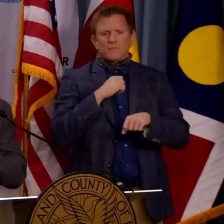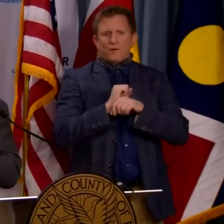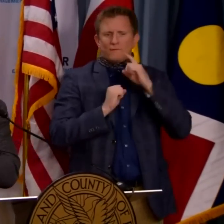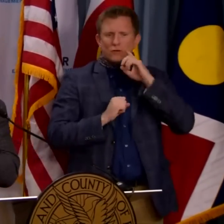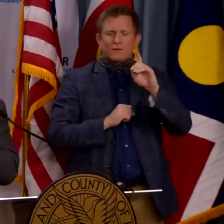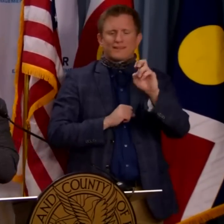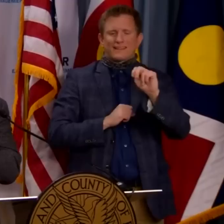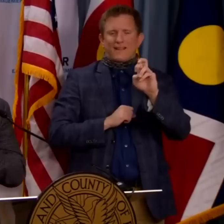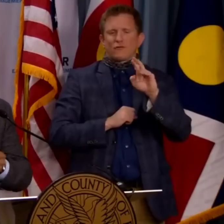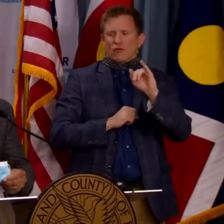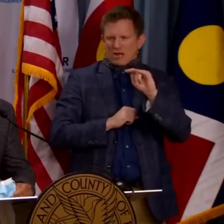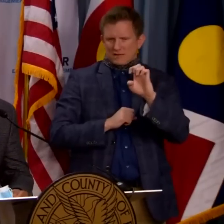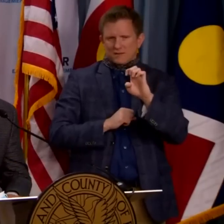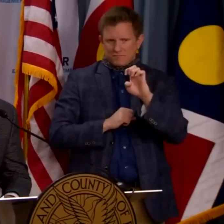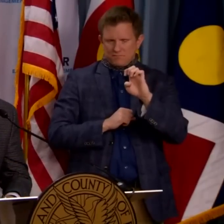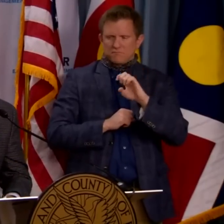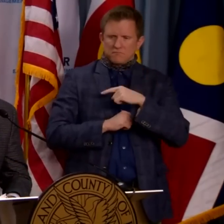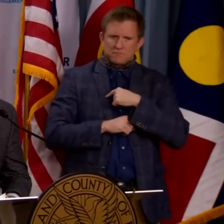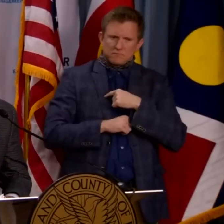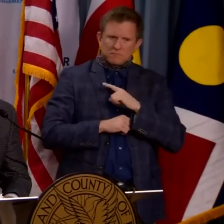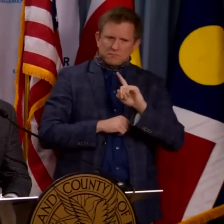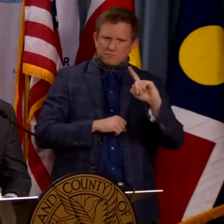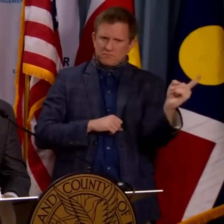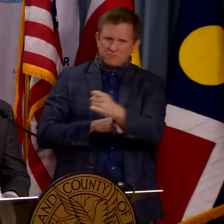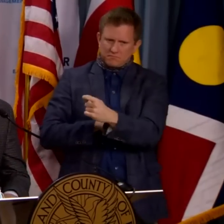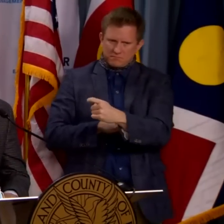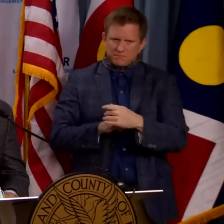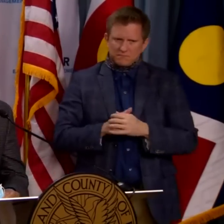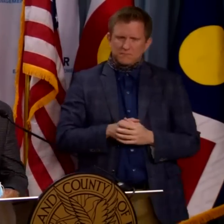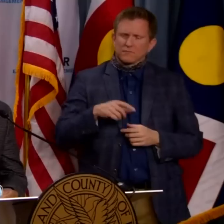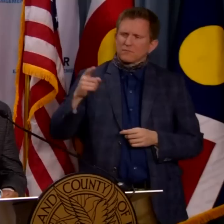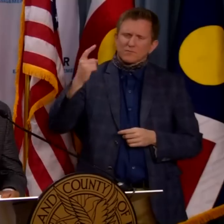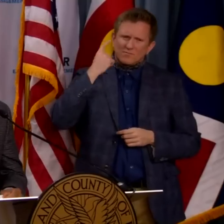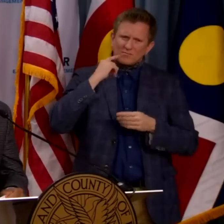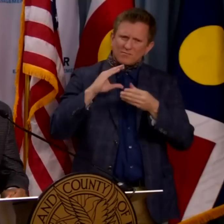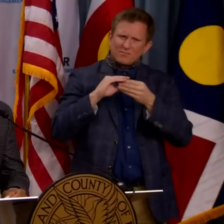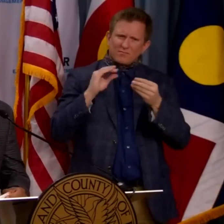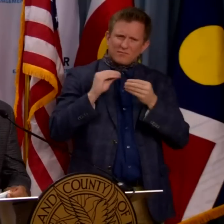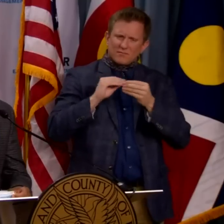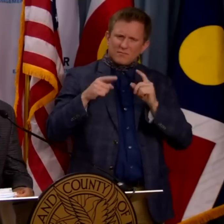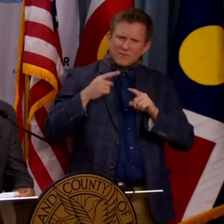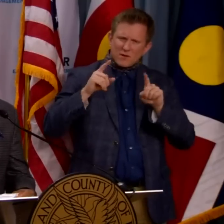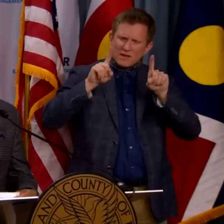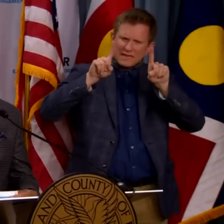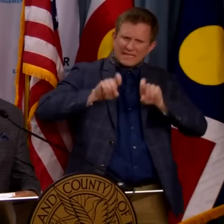our stockpile remains at zero. As we get these shipments in, we push all of it out to those who need it most.